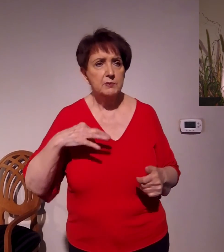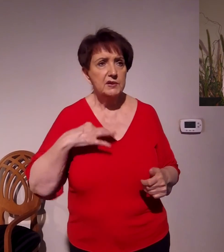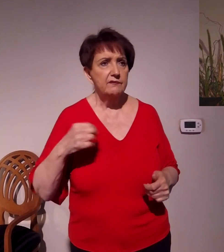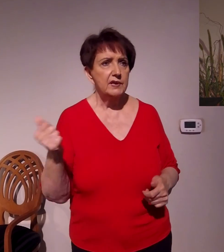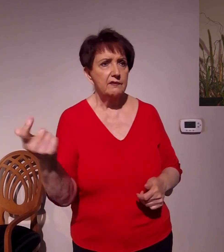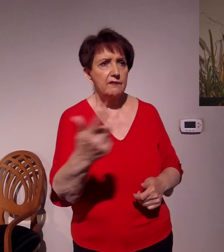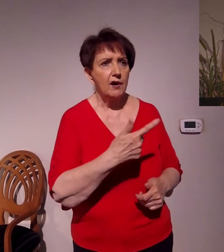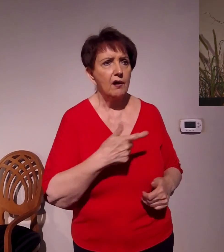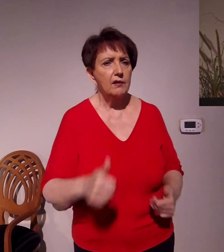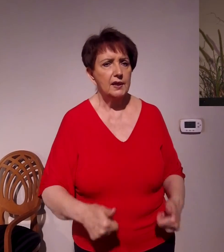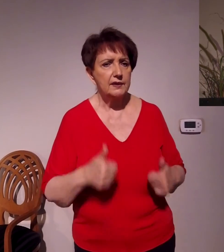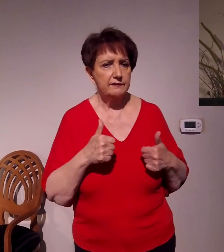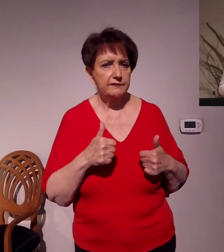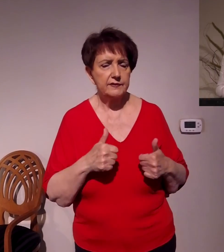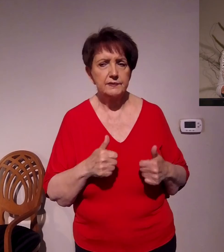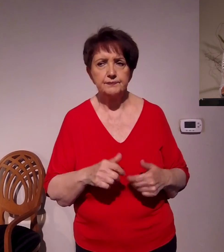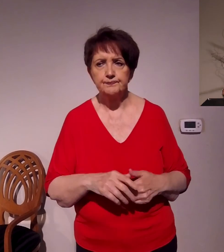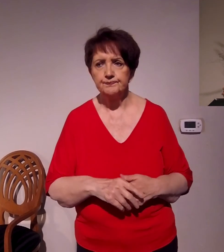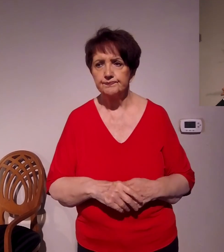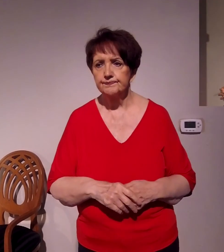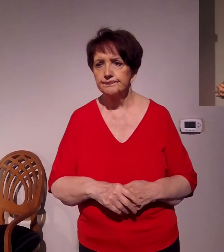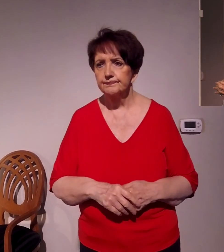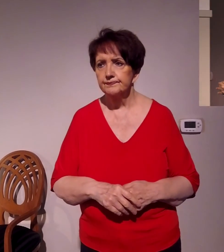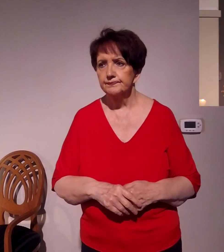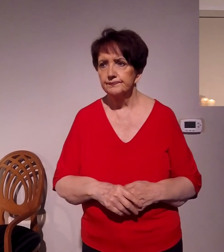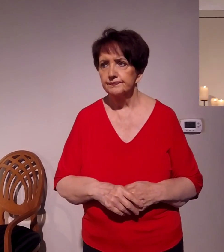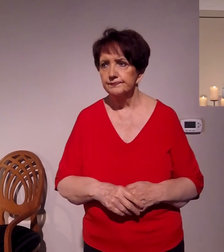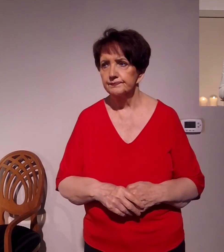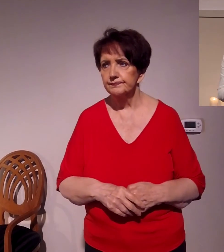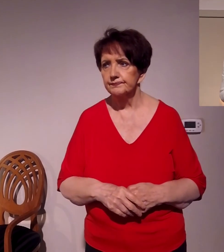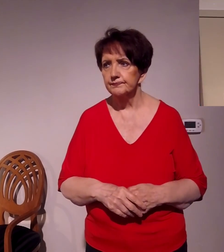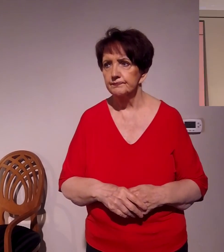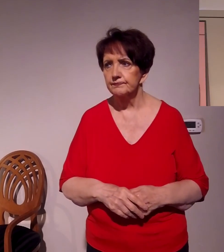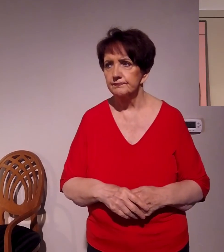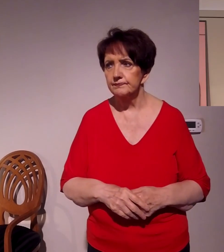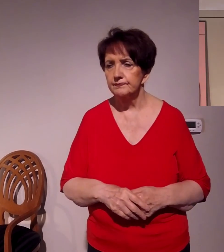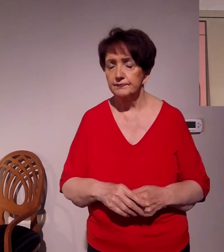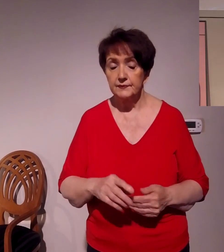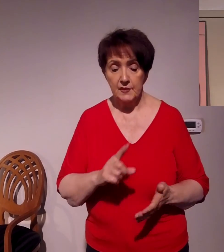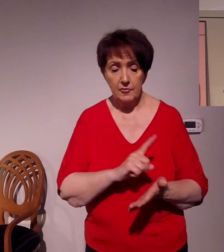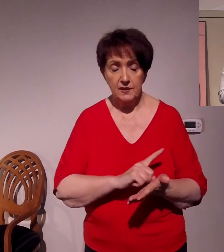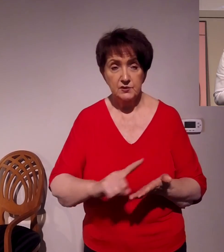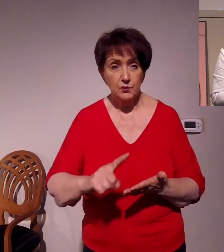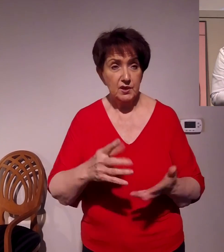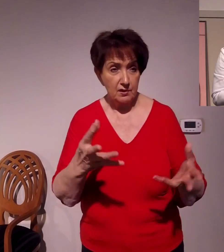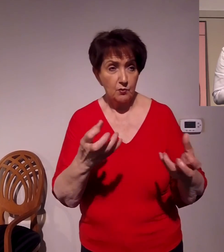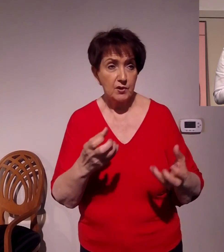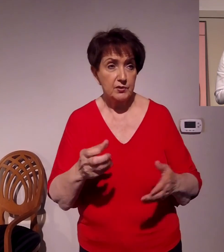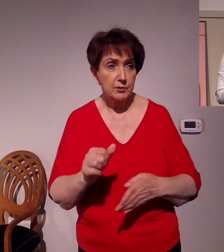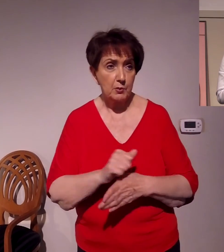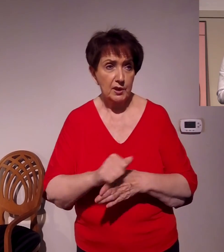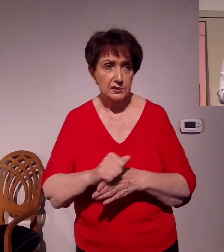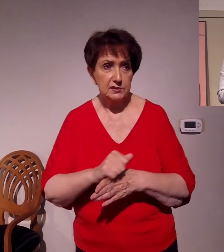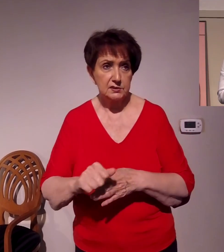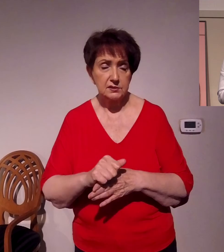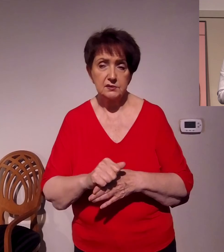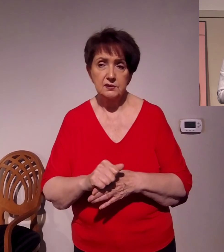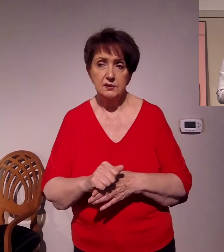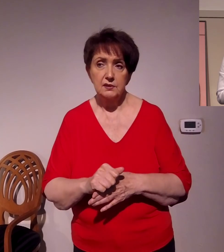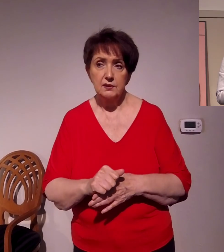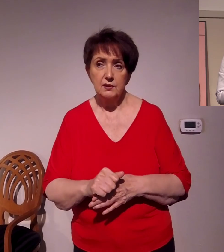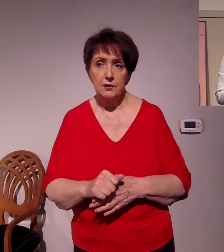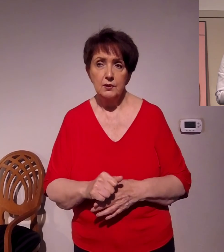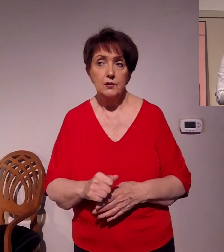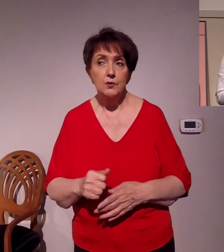every single person around us. And this week, I want you to practice what you